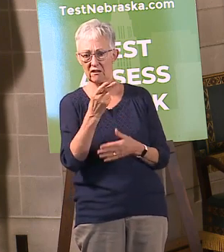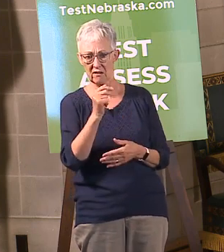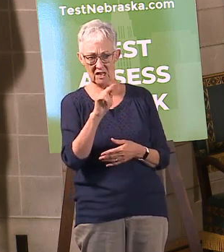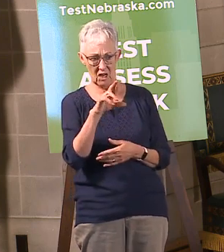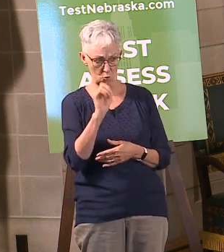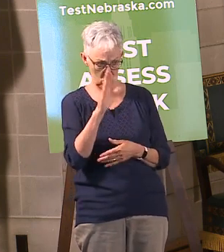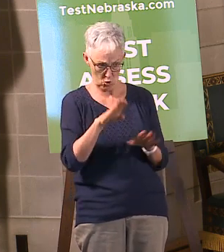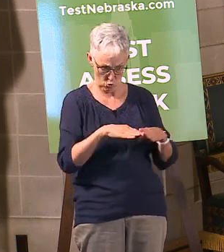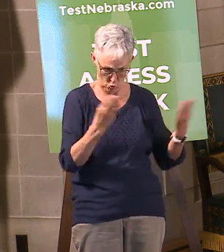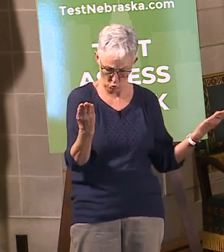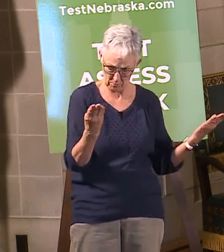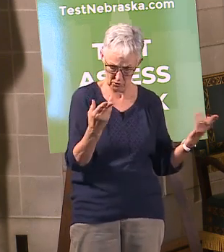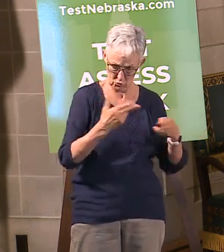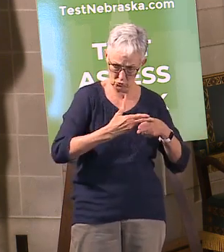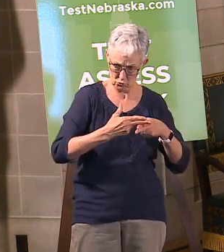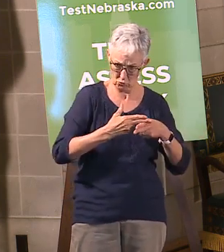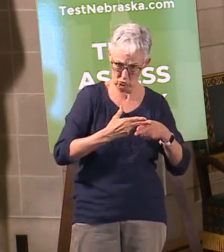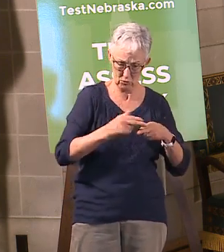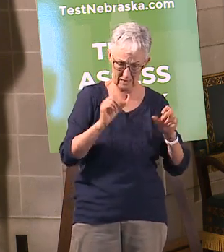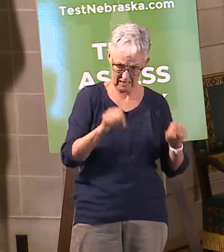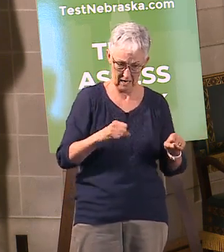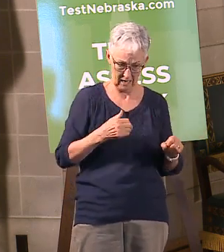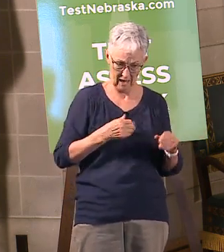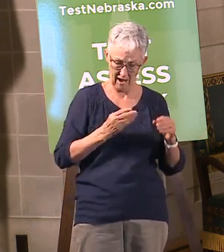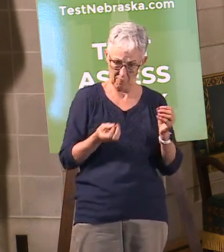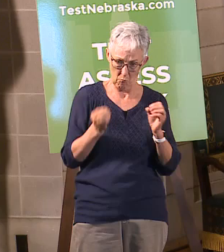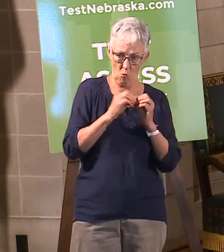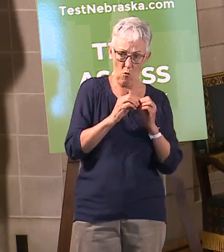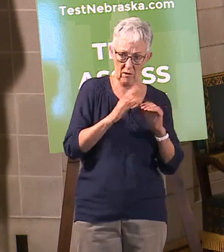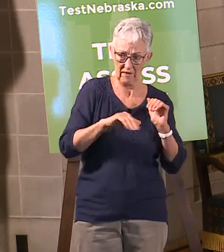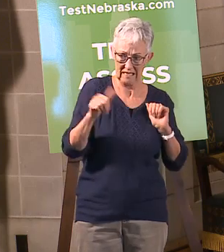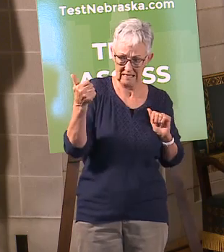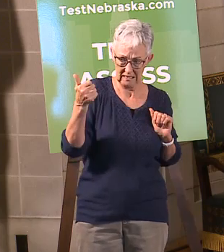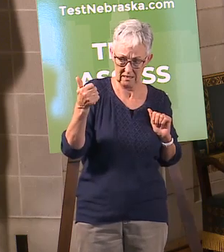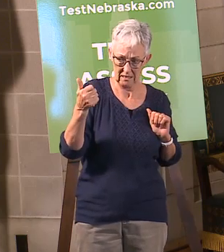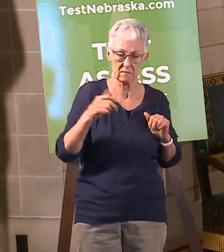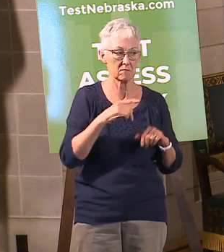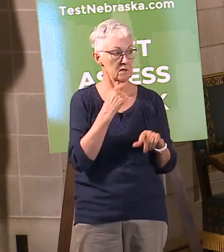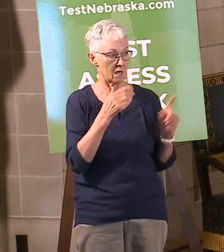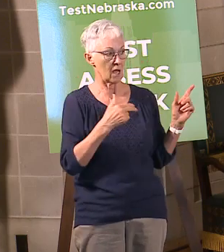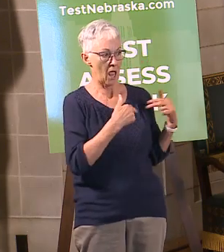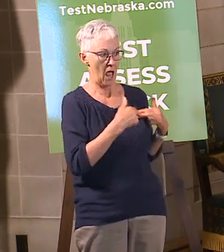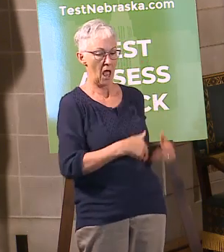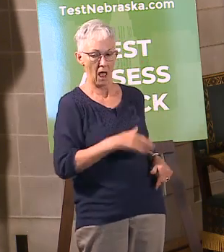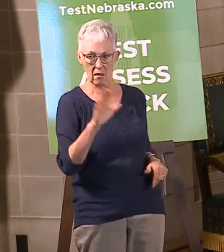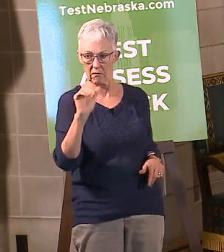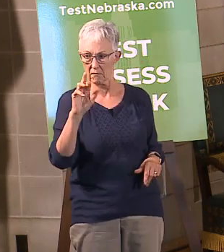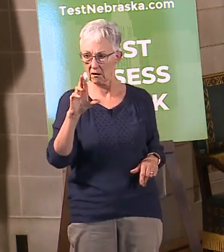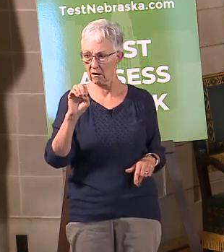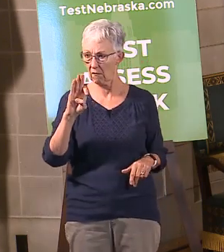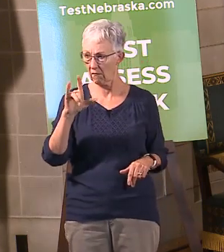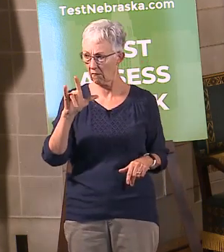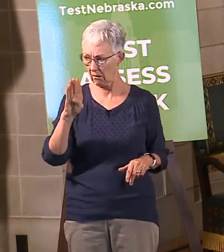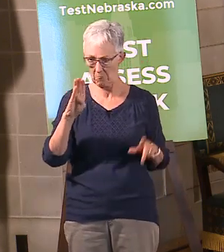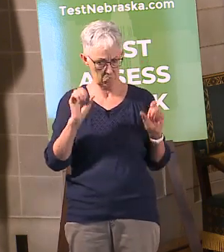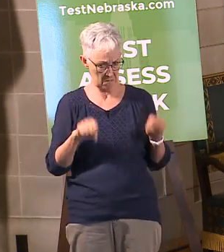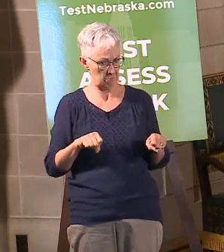square footage? So again, right now, healthcare clubs can be open. They're limited to the 10-person rule, just like every other